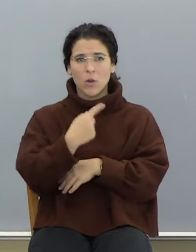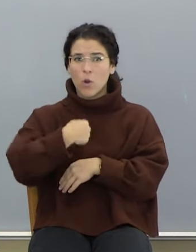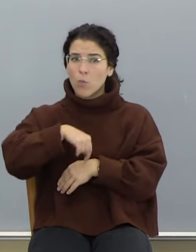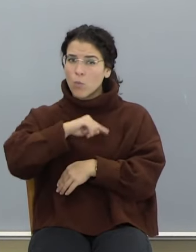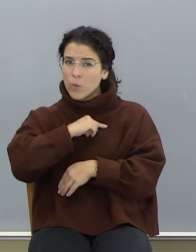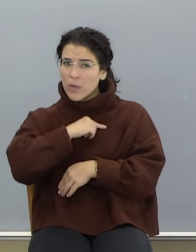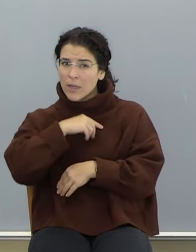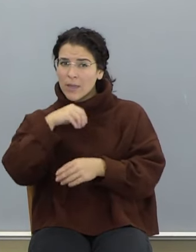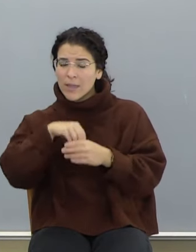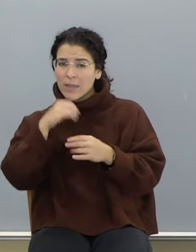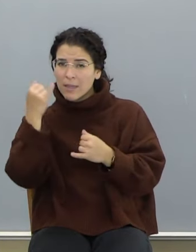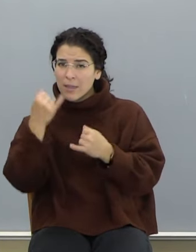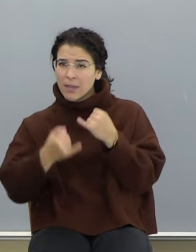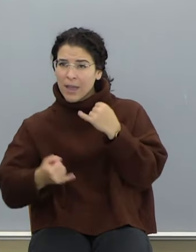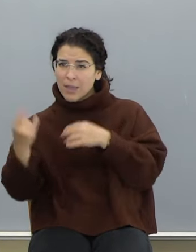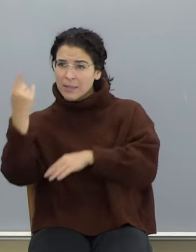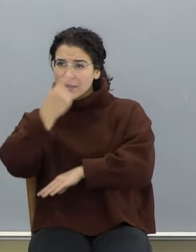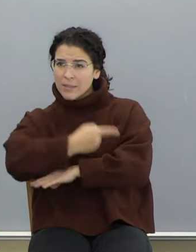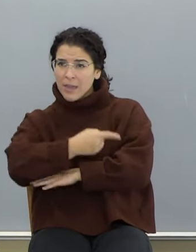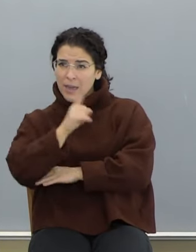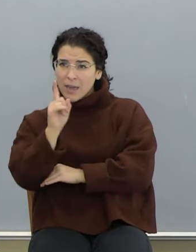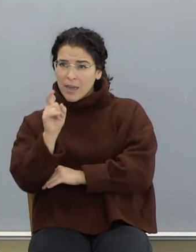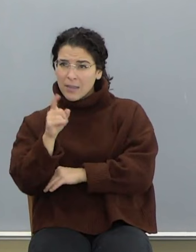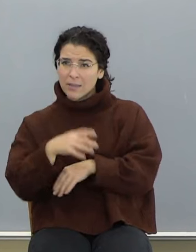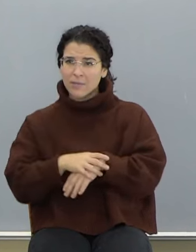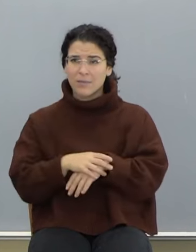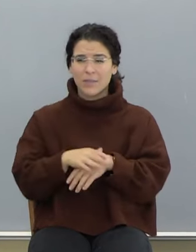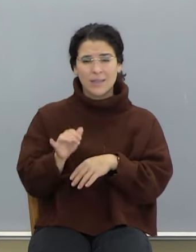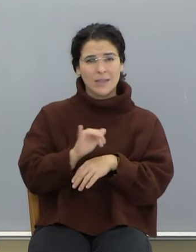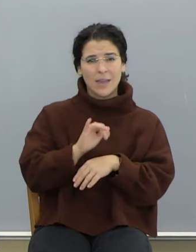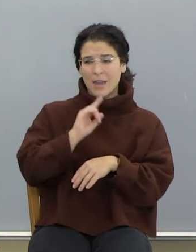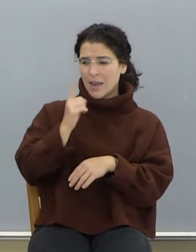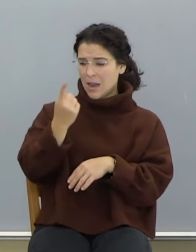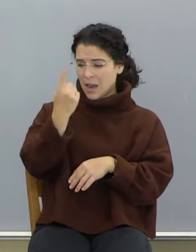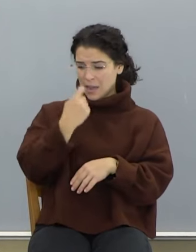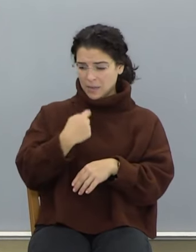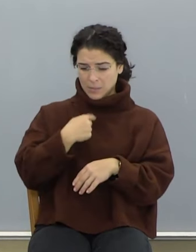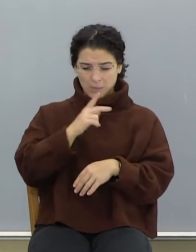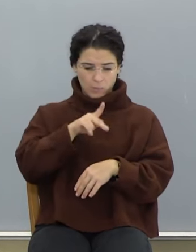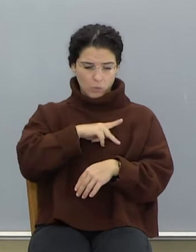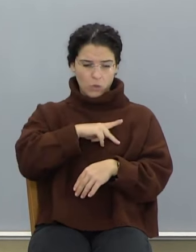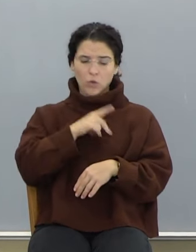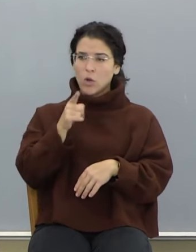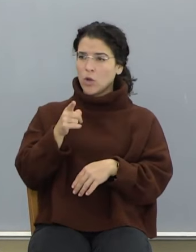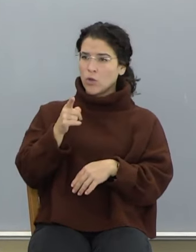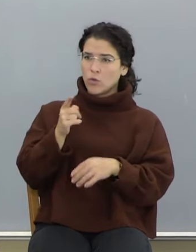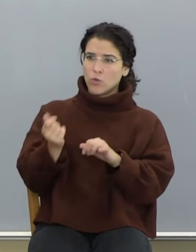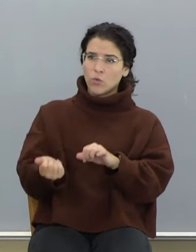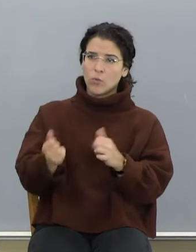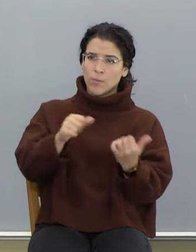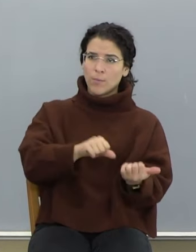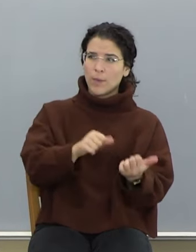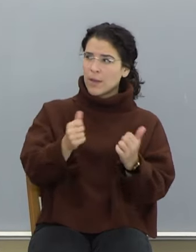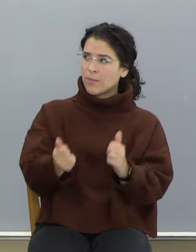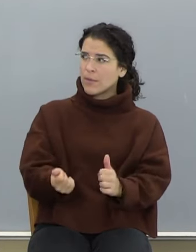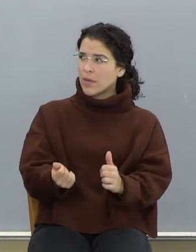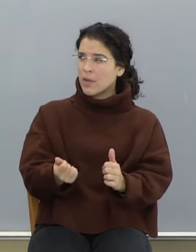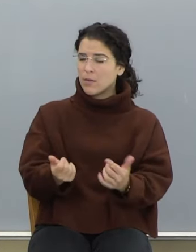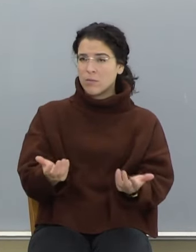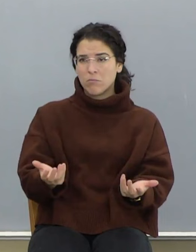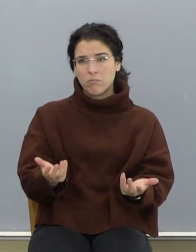the last days? That's like asking me personally, are you baptized?